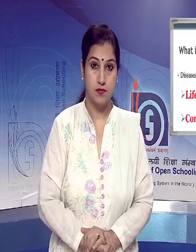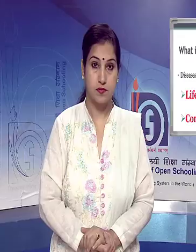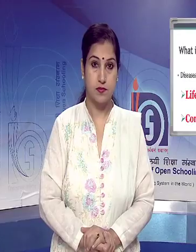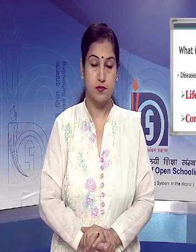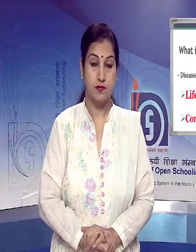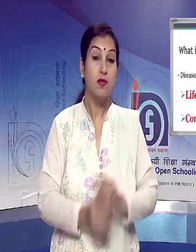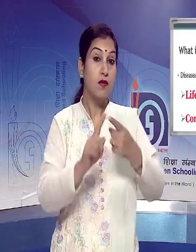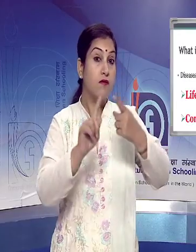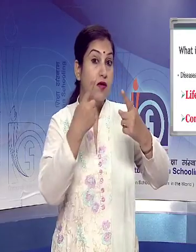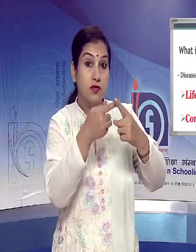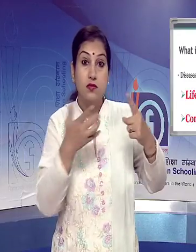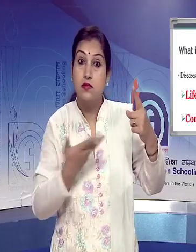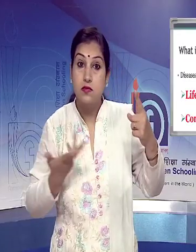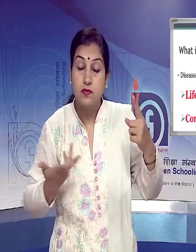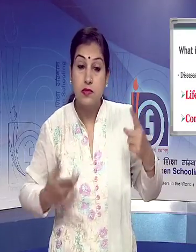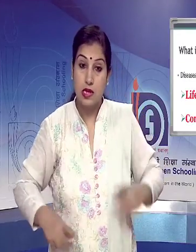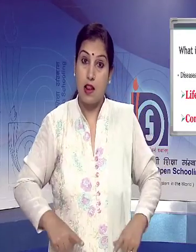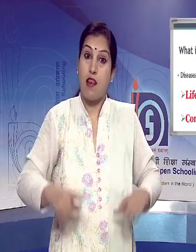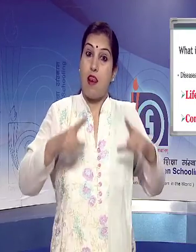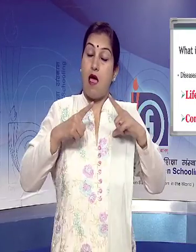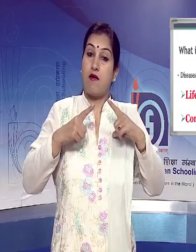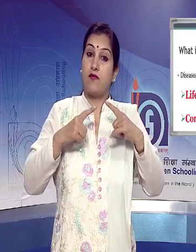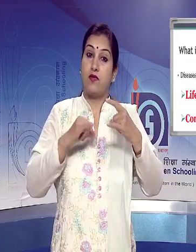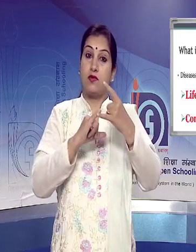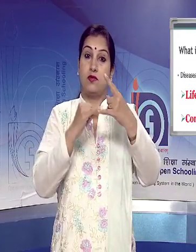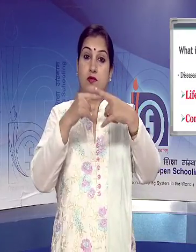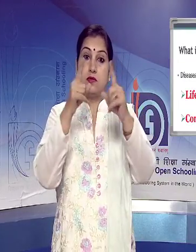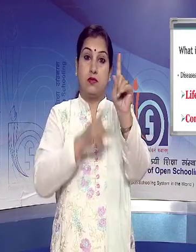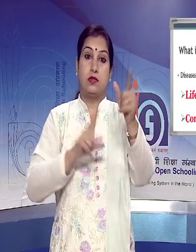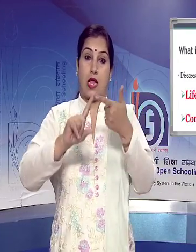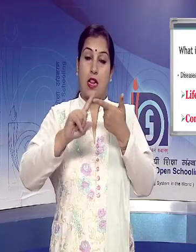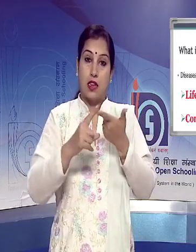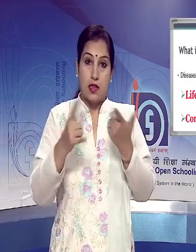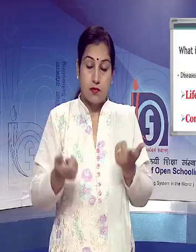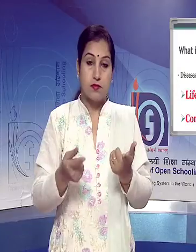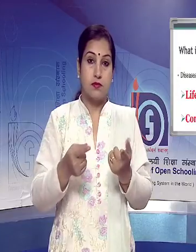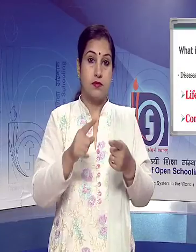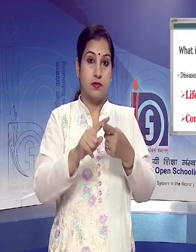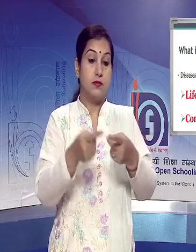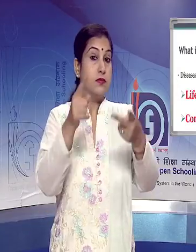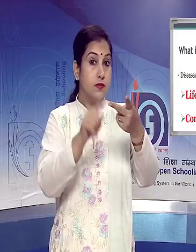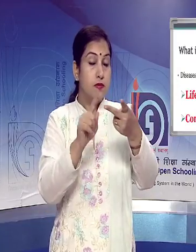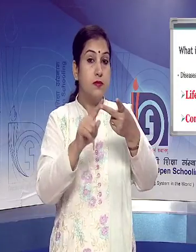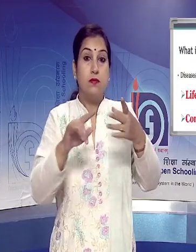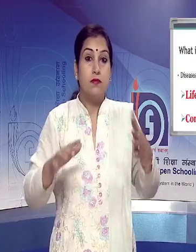The first is lifestyle diseases, and the second is communicable